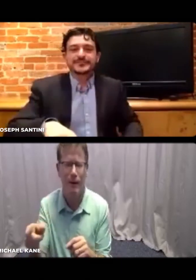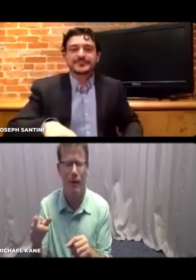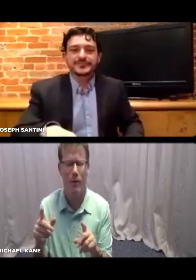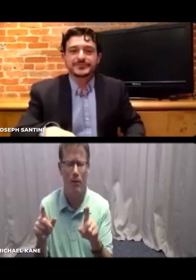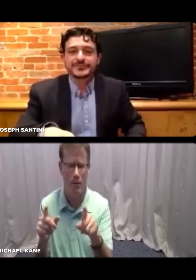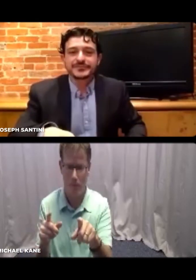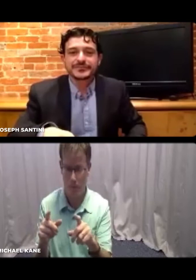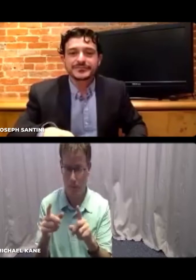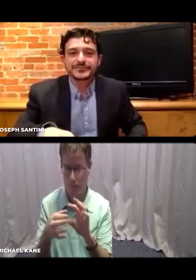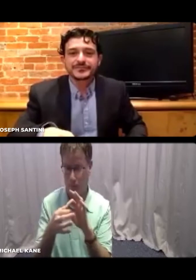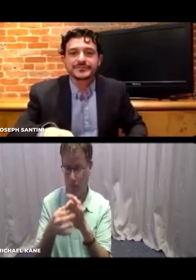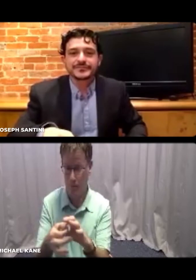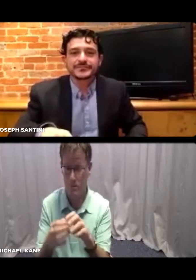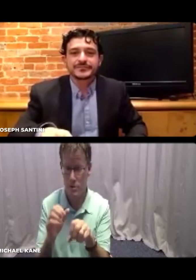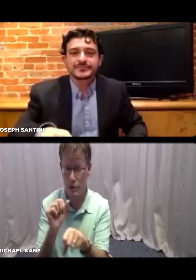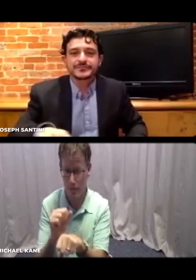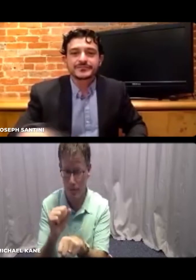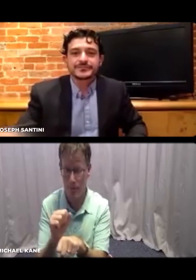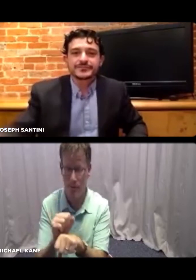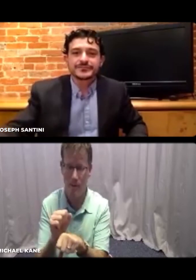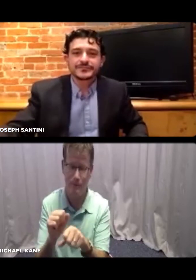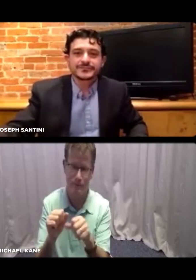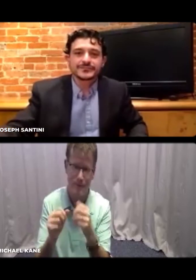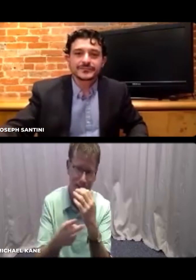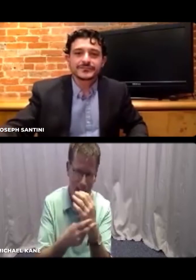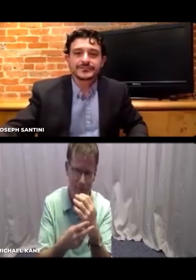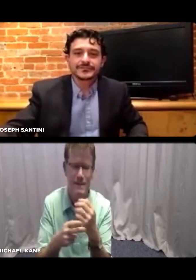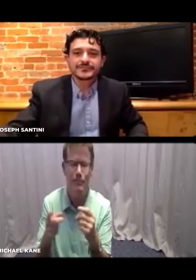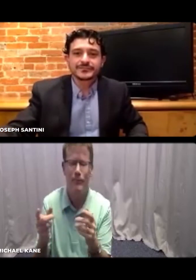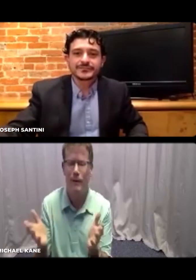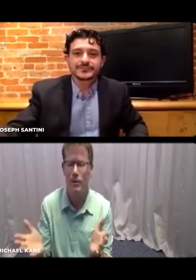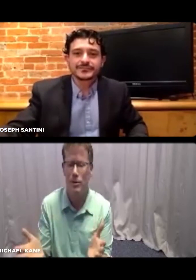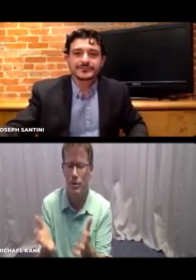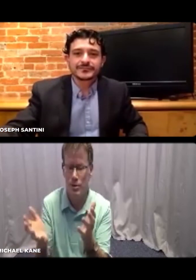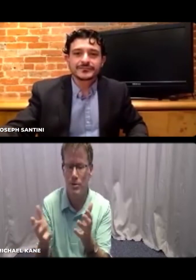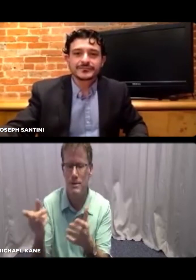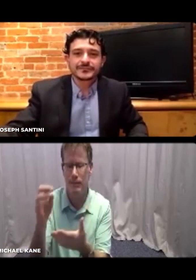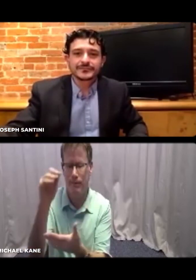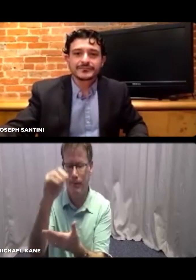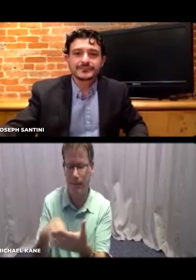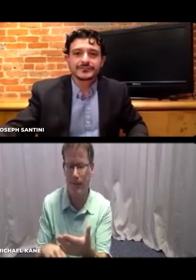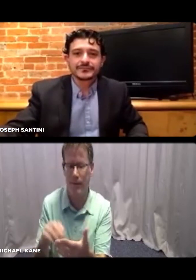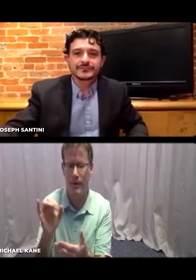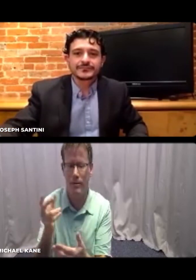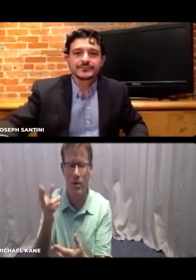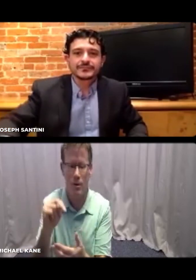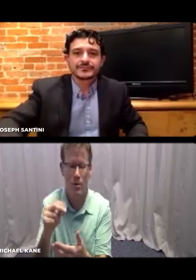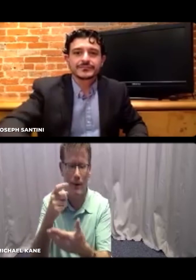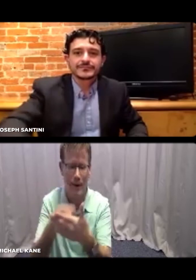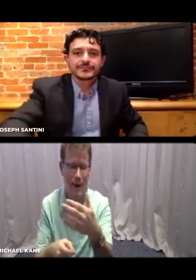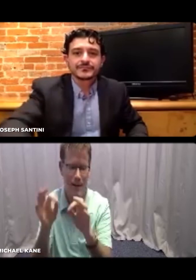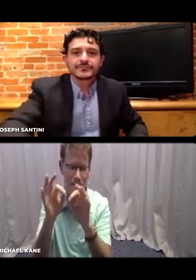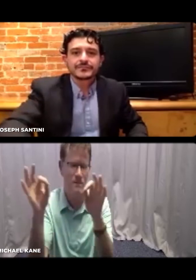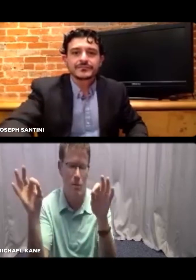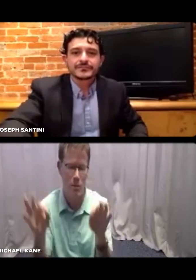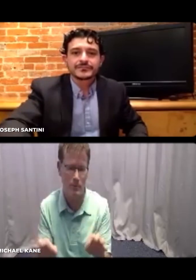Yes, actually, in terms of working and savings, I've encouraged her to fill out her own tax